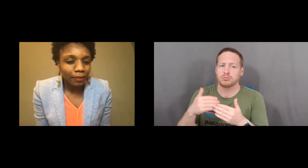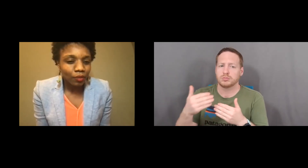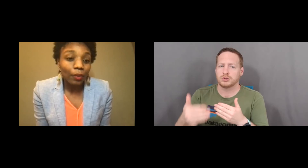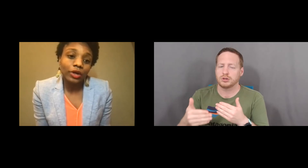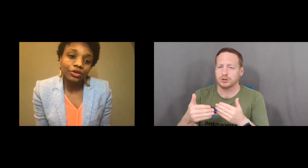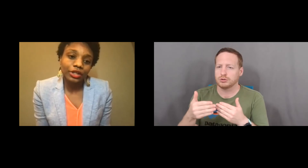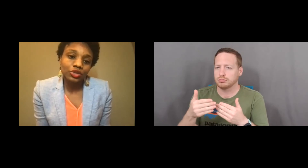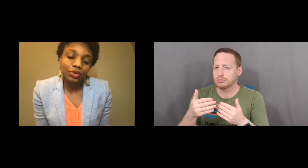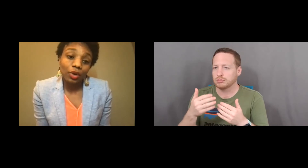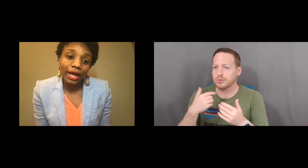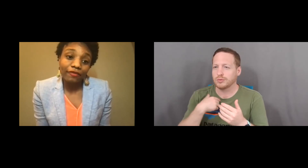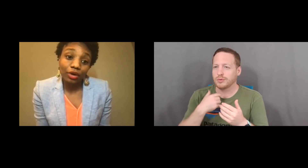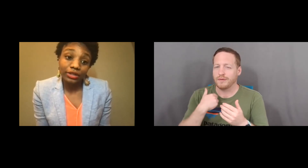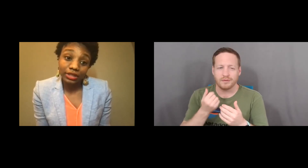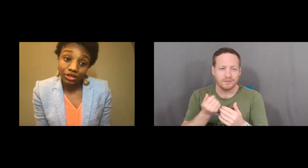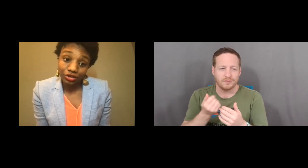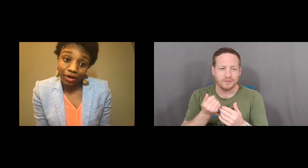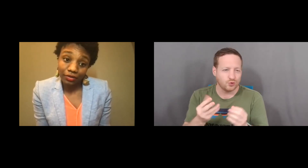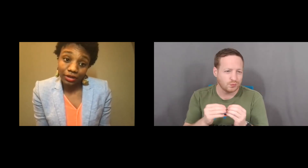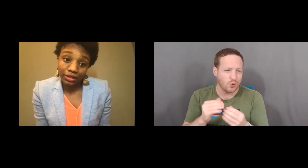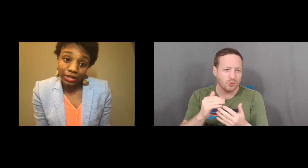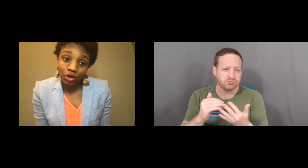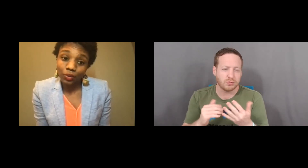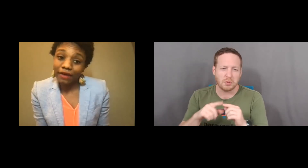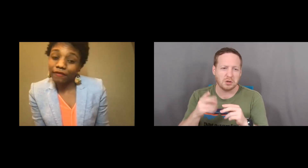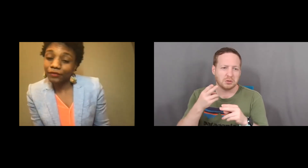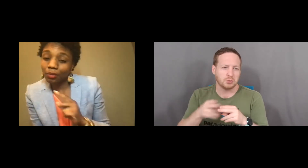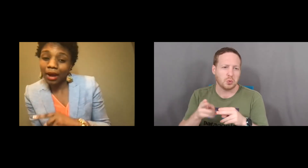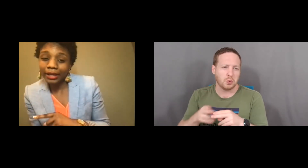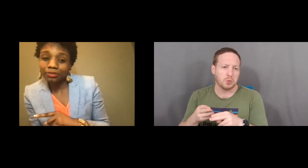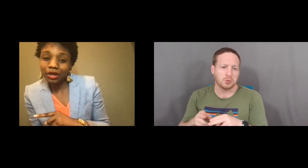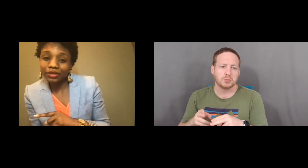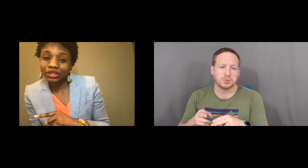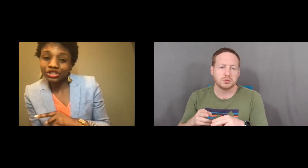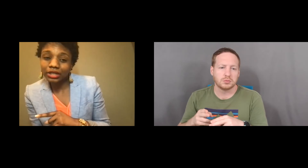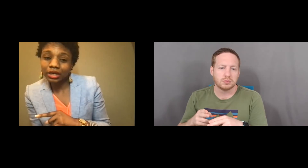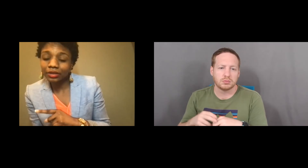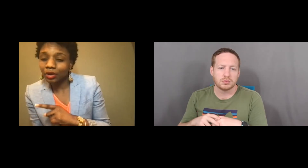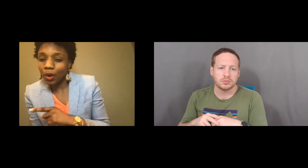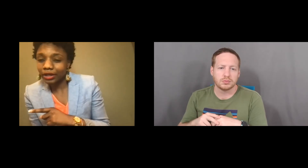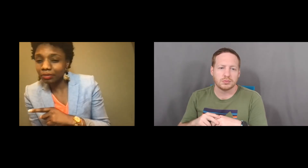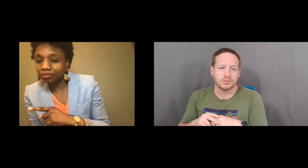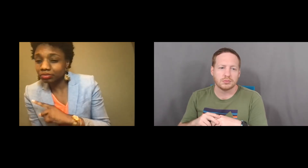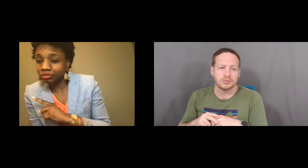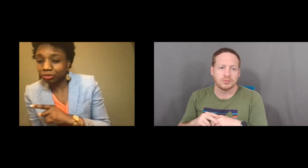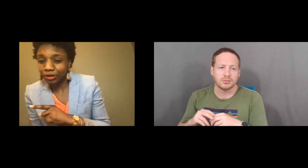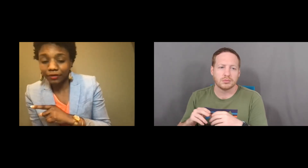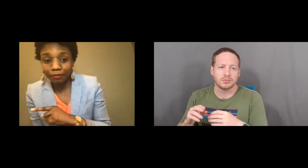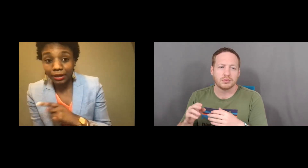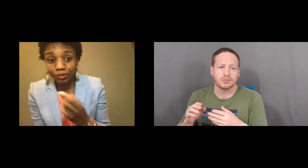Well, I'm wondering, do we want to have more discussion around this? I know we have a few more items on the agenda. They're quite brief, but I wasn't